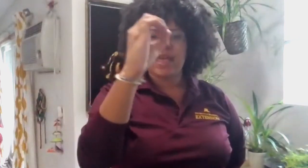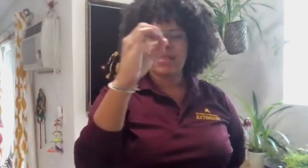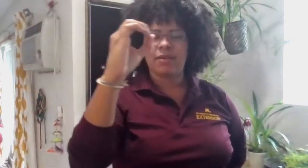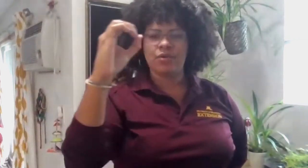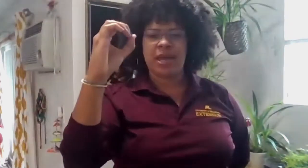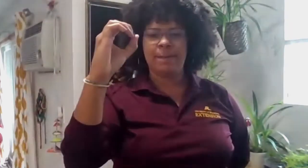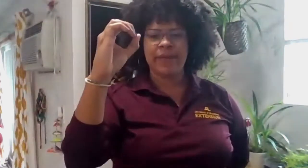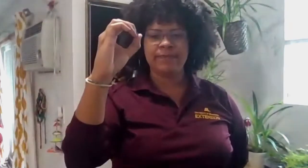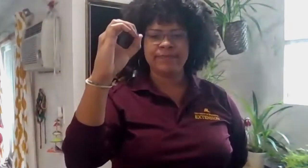a 0 shape.